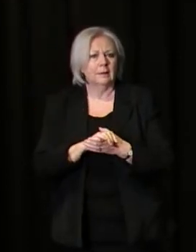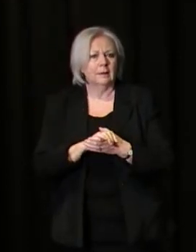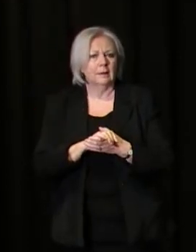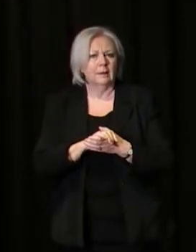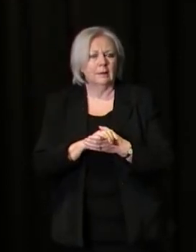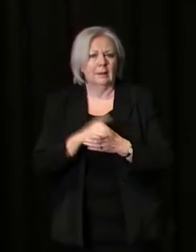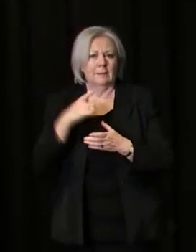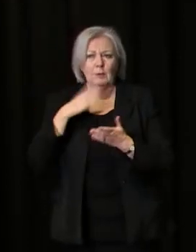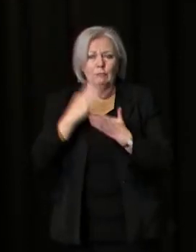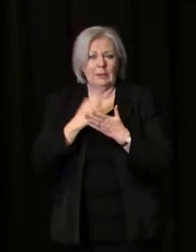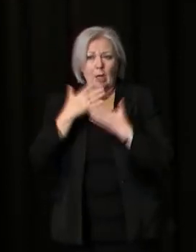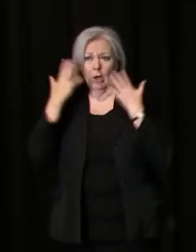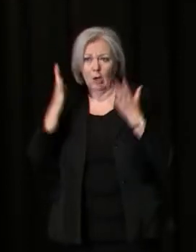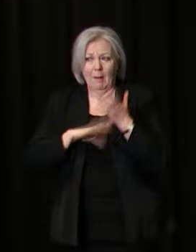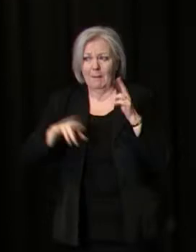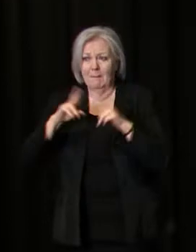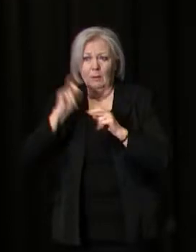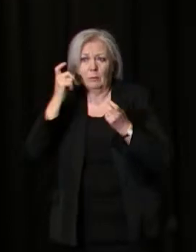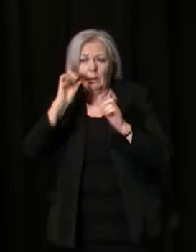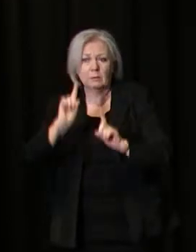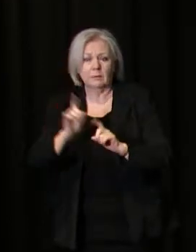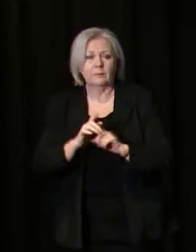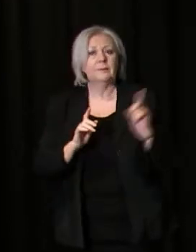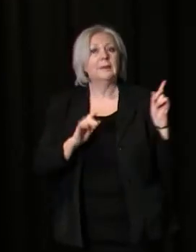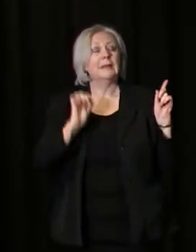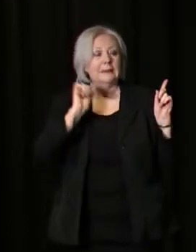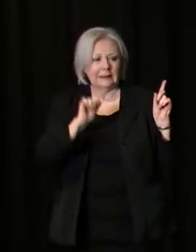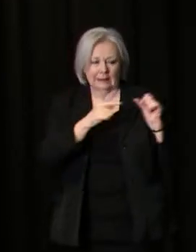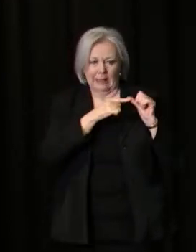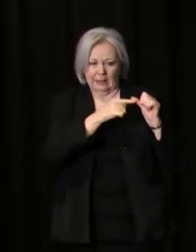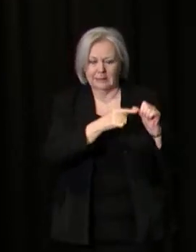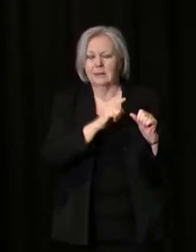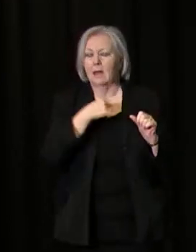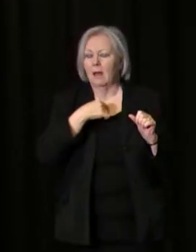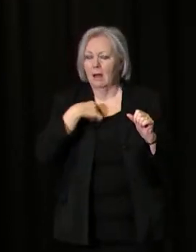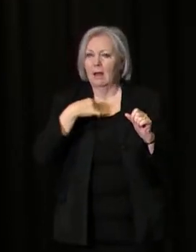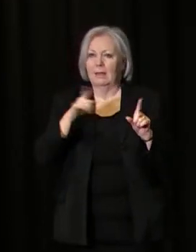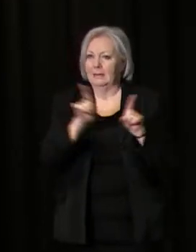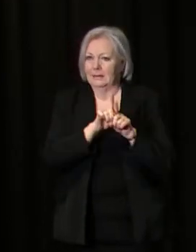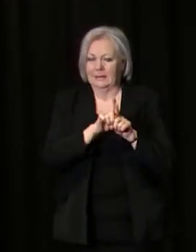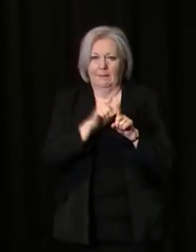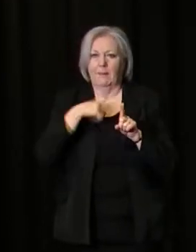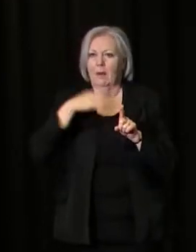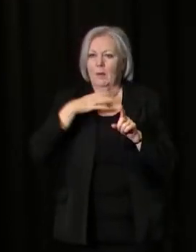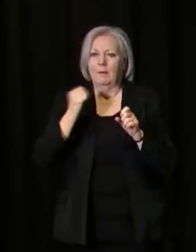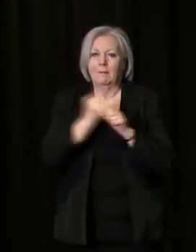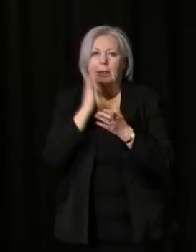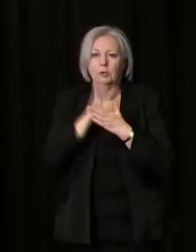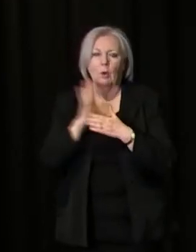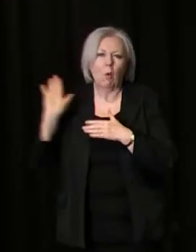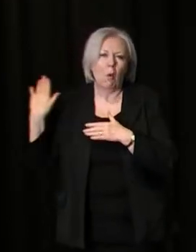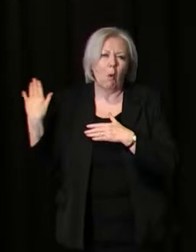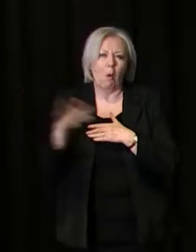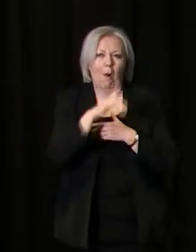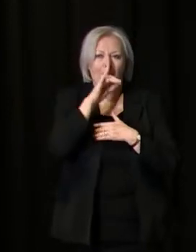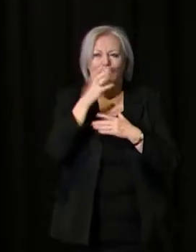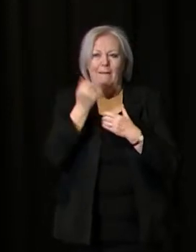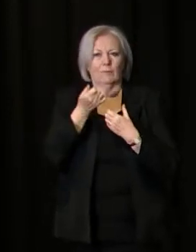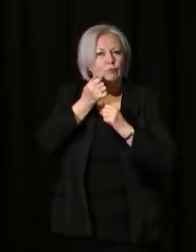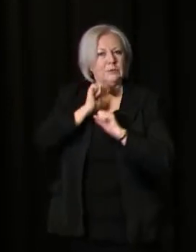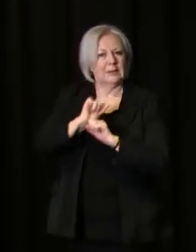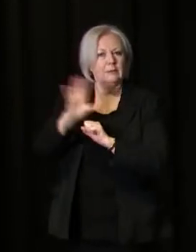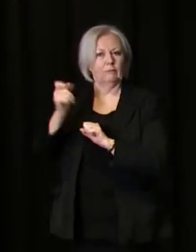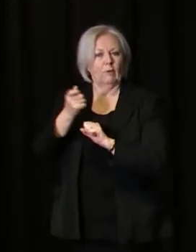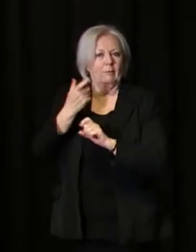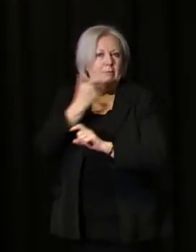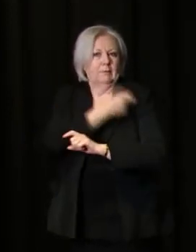a reality for, as you say, it's a consideration? Yeah, of course it is. Yeah, of course it is. And we want to see as many people protected from this virus in all of its different consequences. So some people get mild illness,